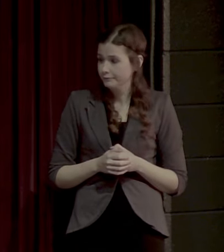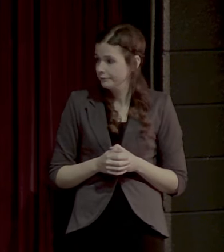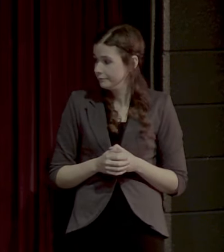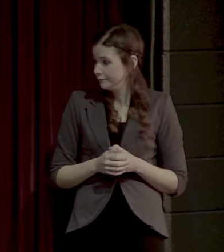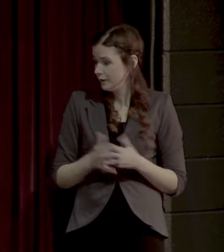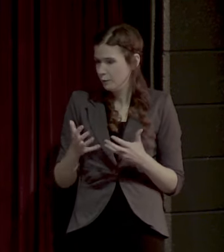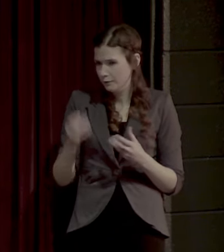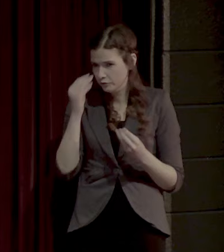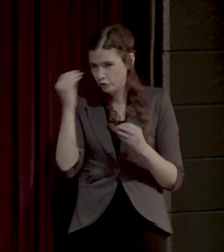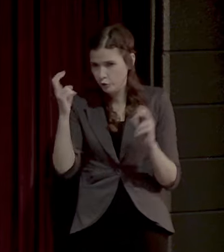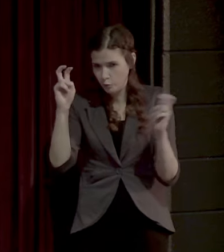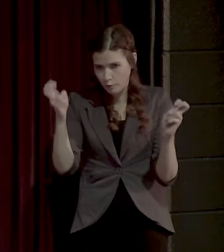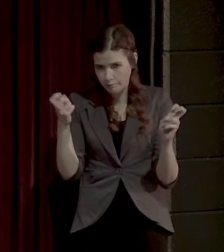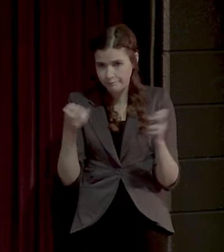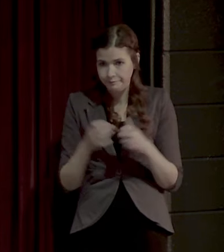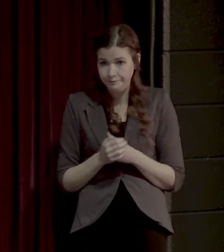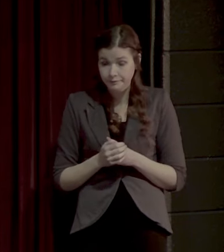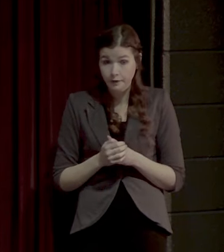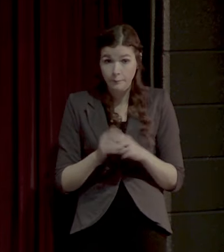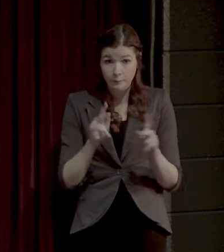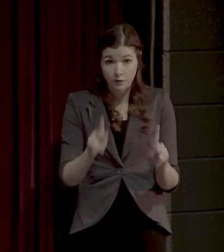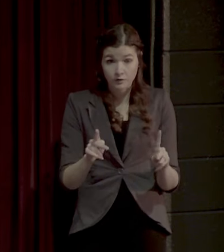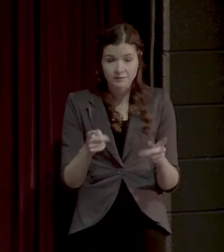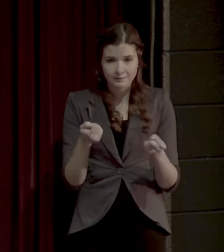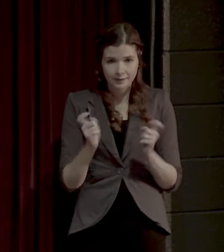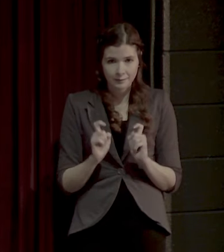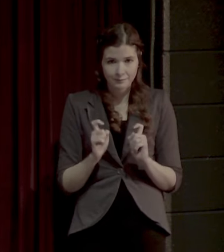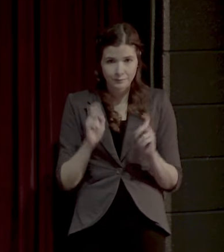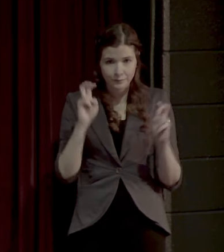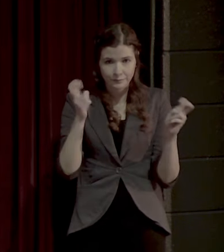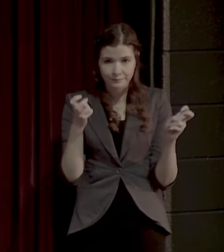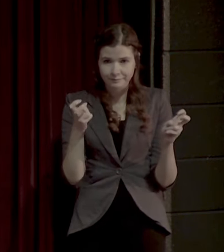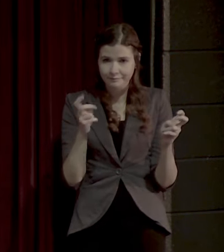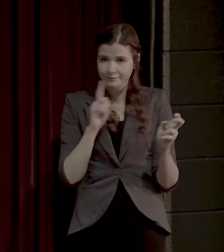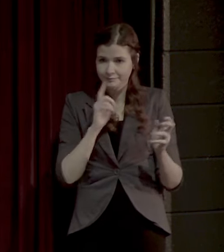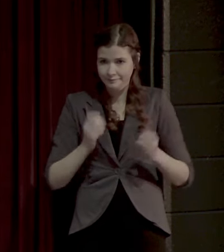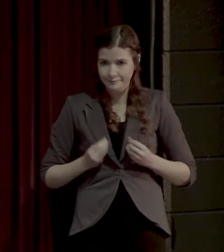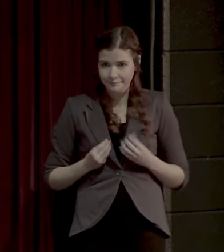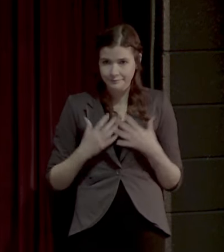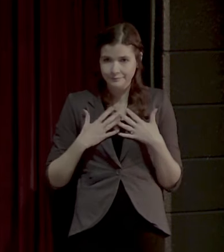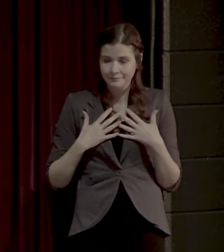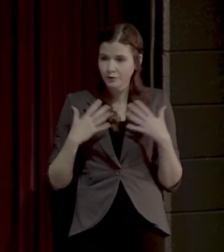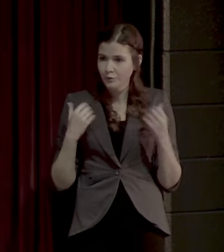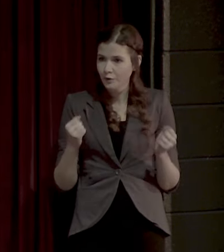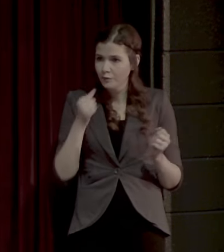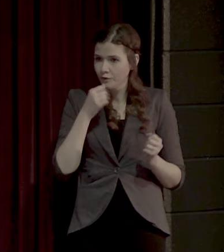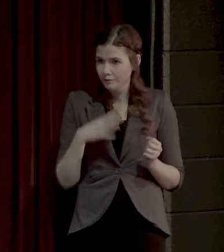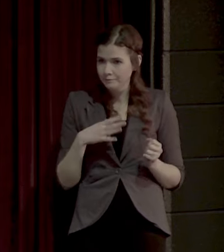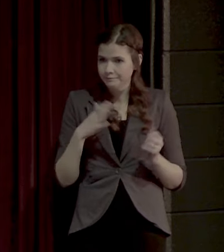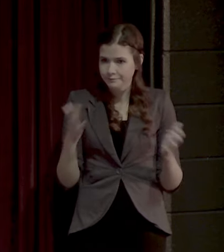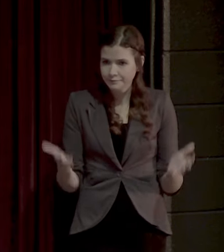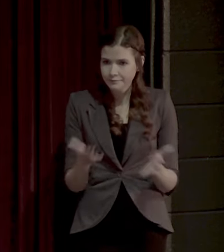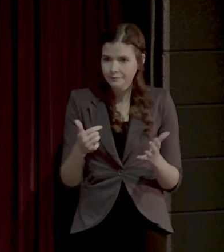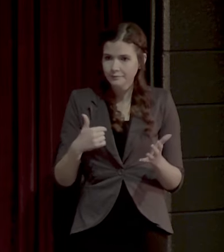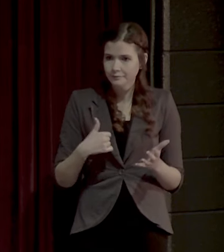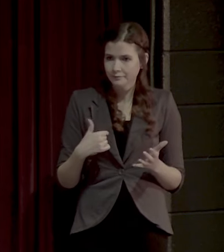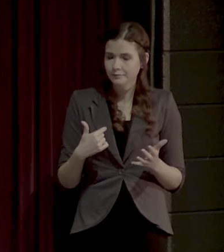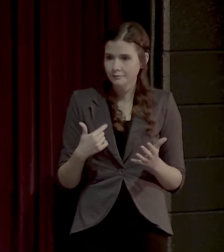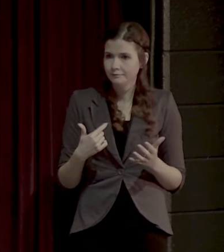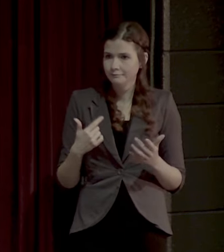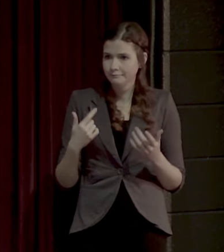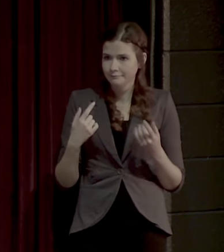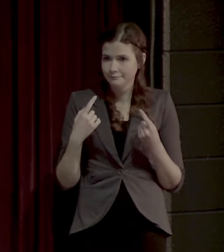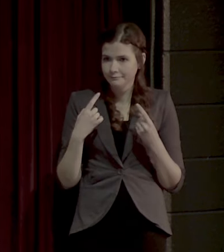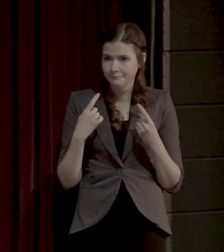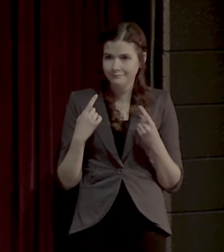I want to share a quote with you. The person who gave me this quote is an inspiring and strong woman who pushed me to reach for the stars when